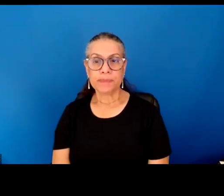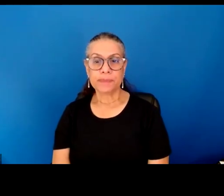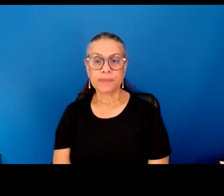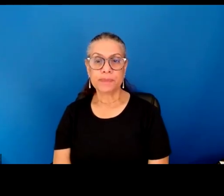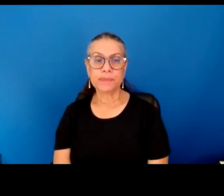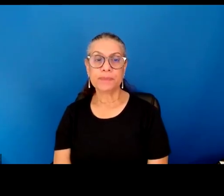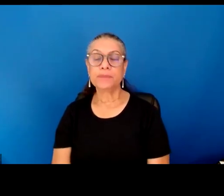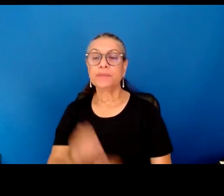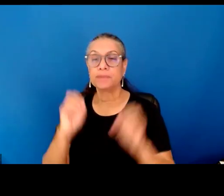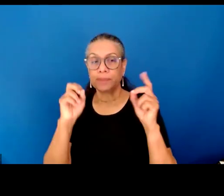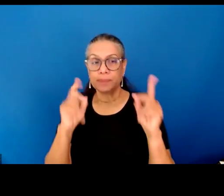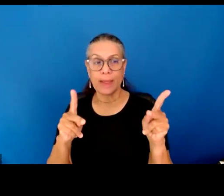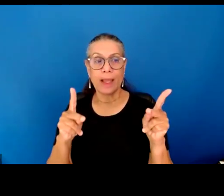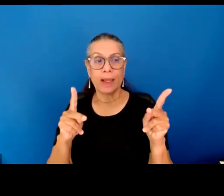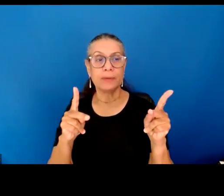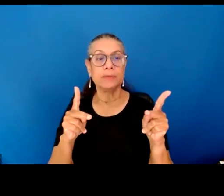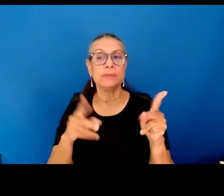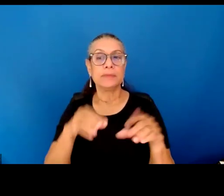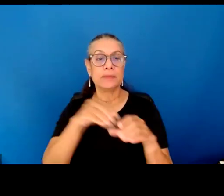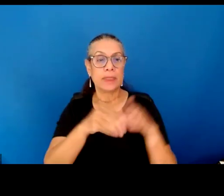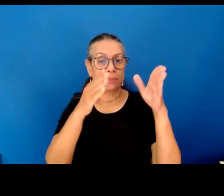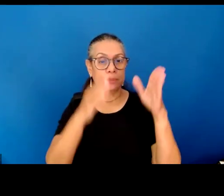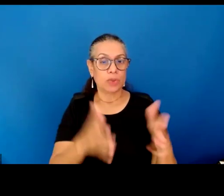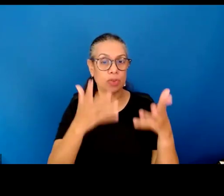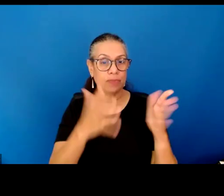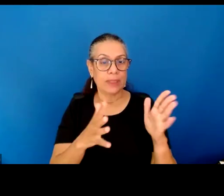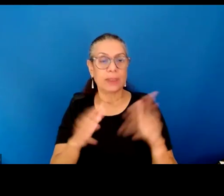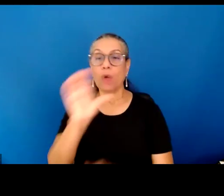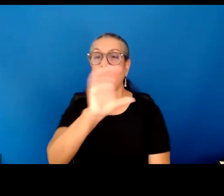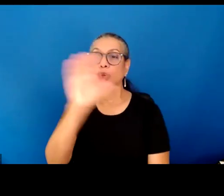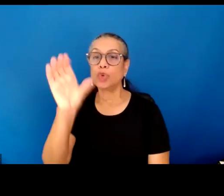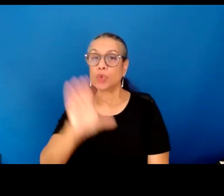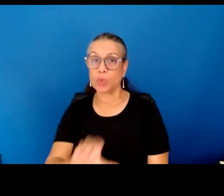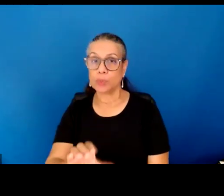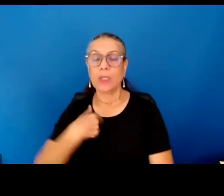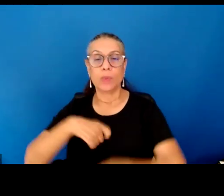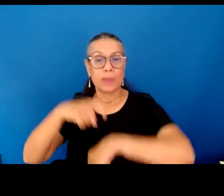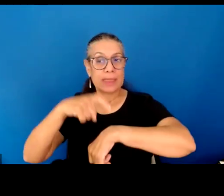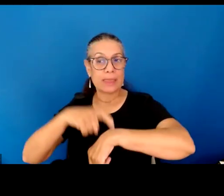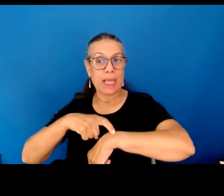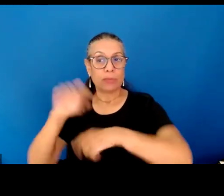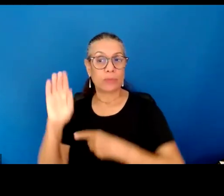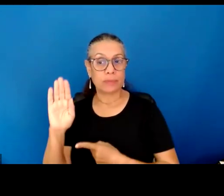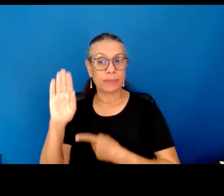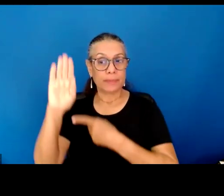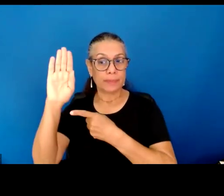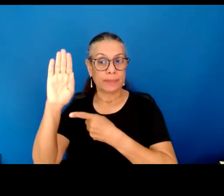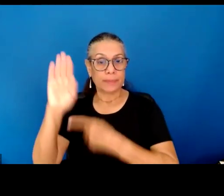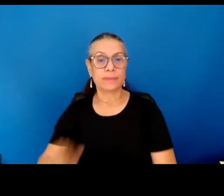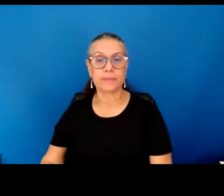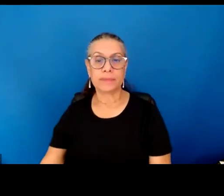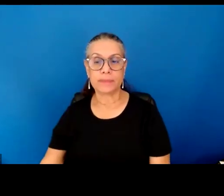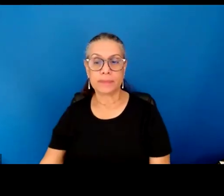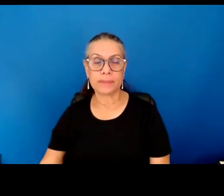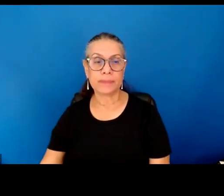We will now transition to public testimony on Zoom. Please raise your virtual hand when I call your name. Our